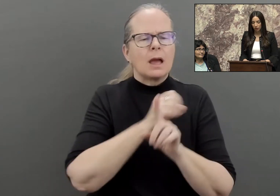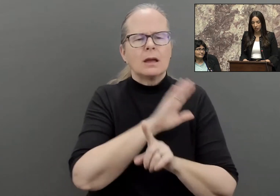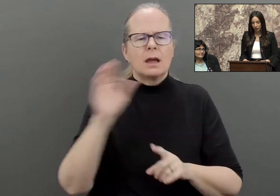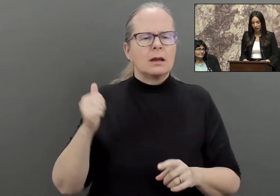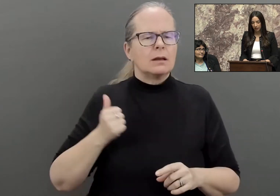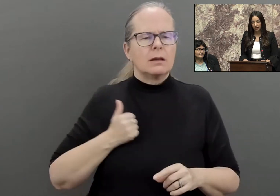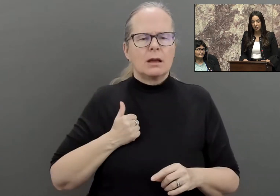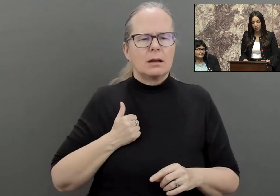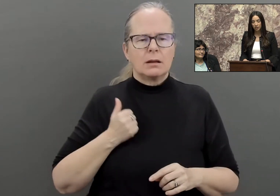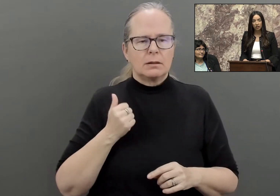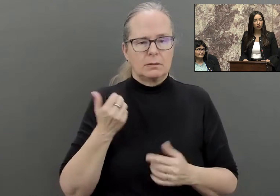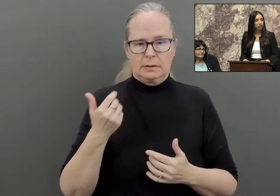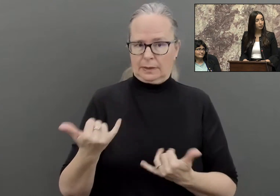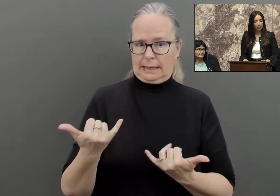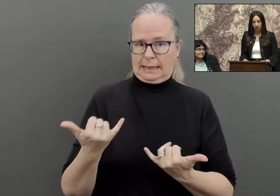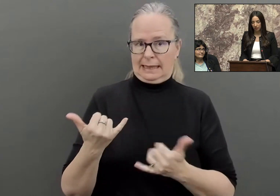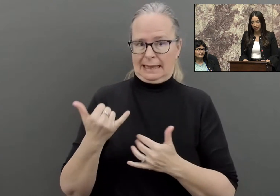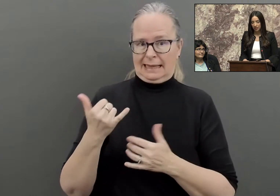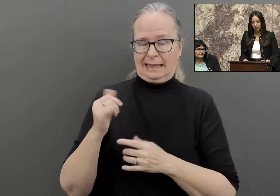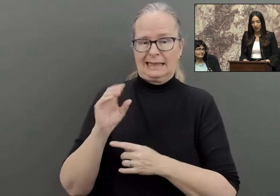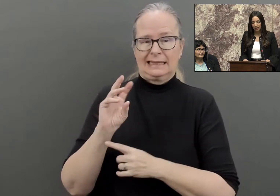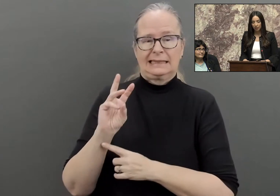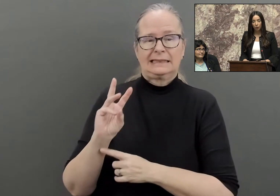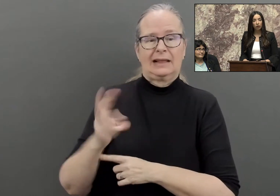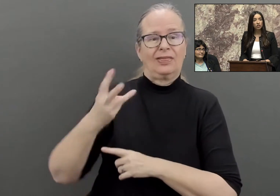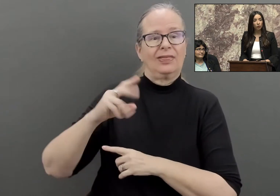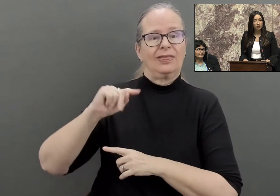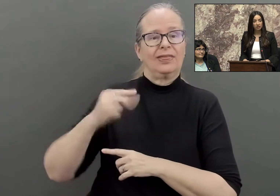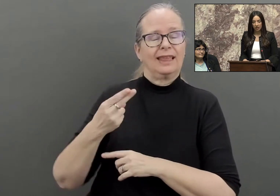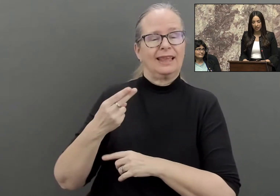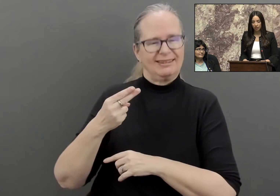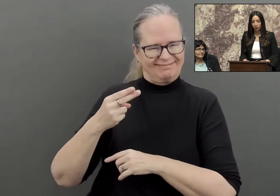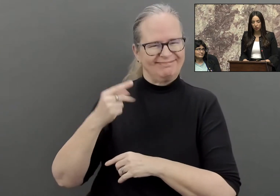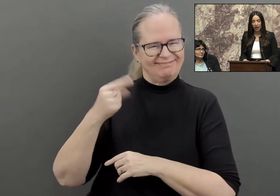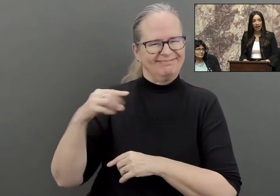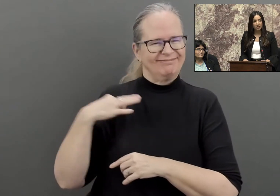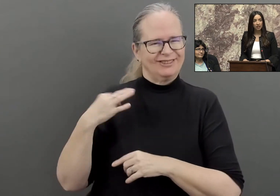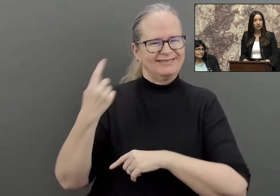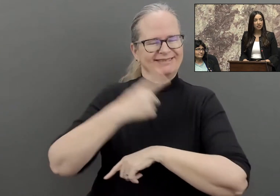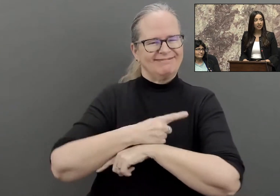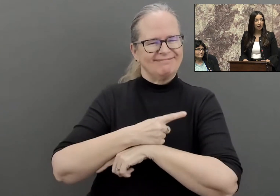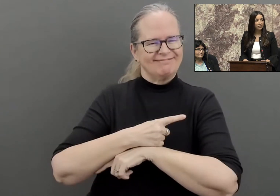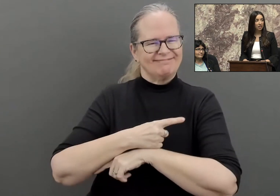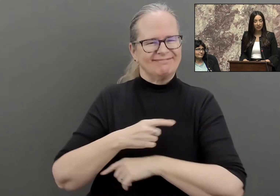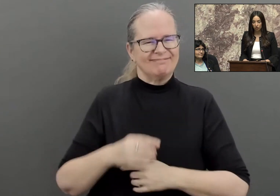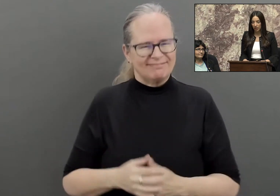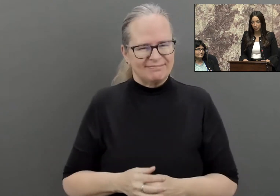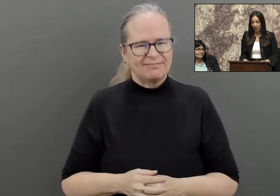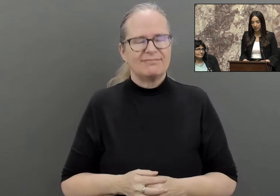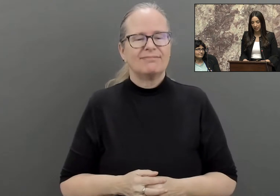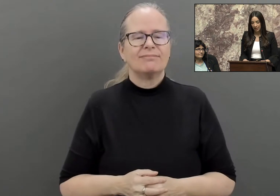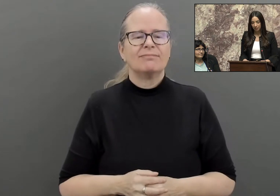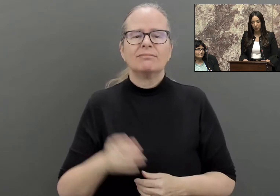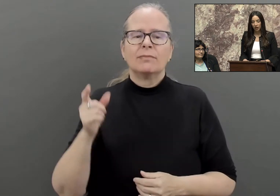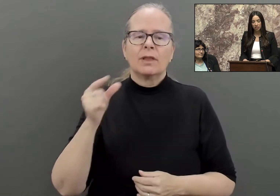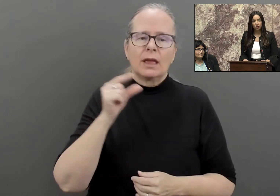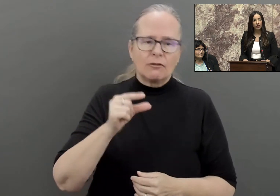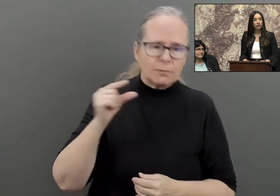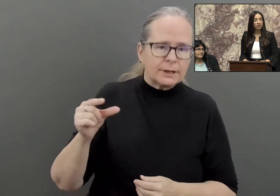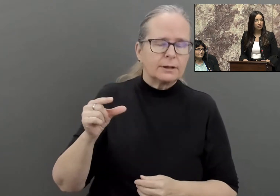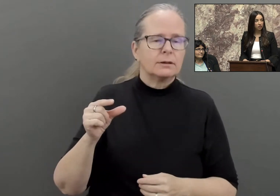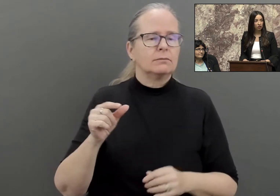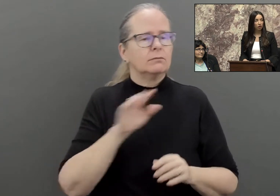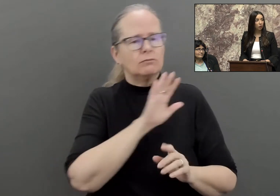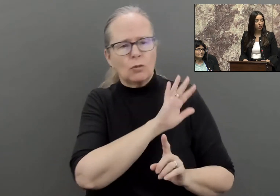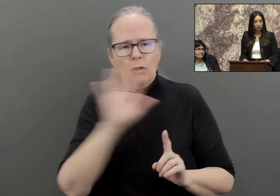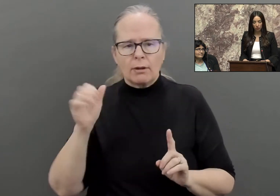BC Transplant continue to encourage people to make the important choice to improve access to life-saving transplants by registering